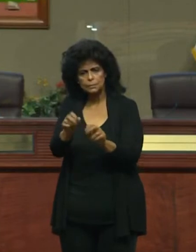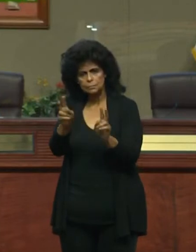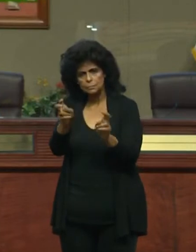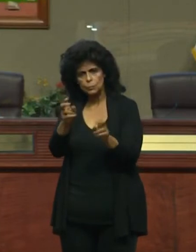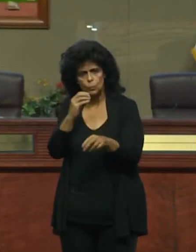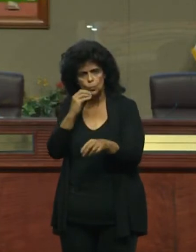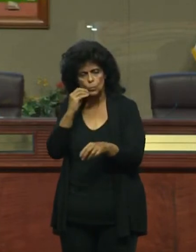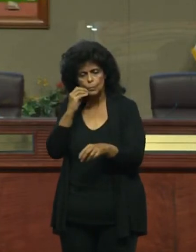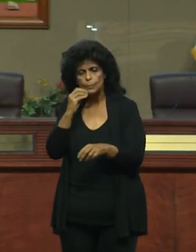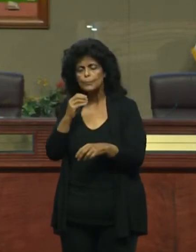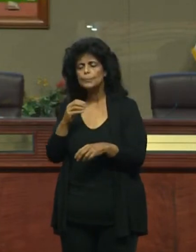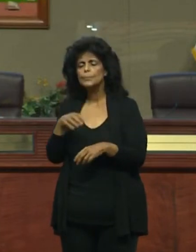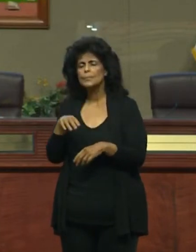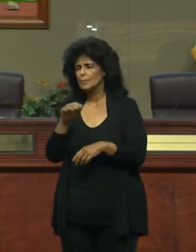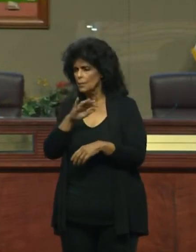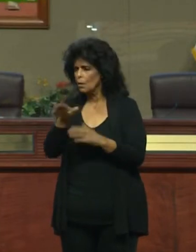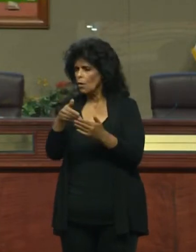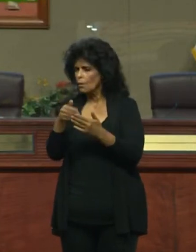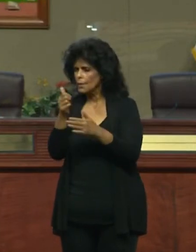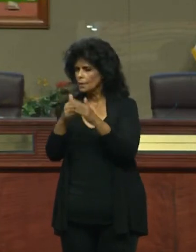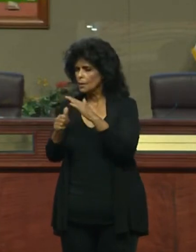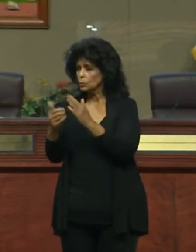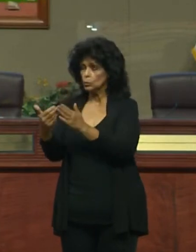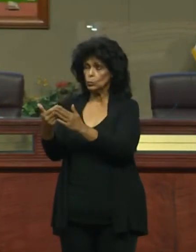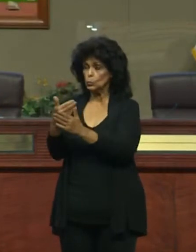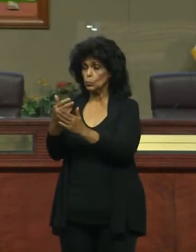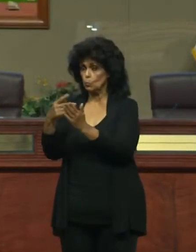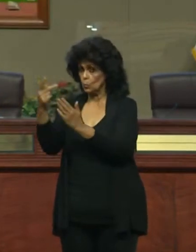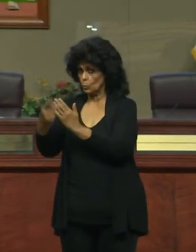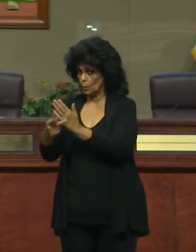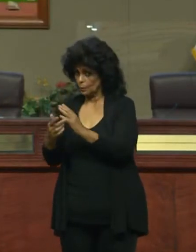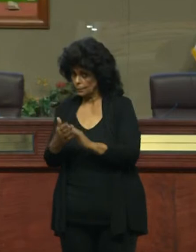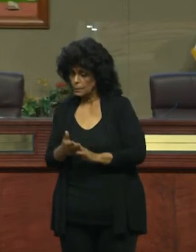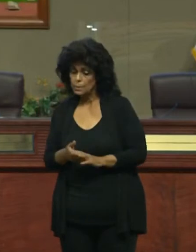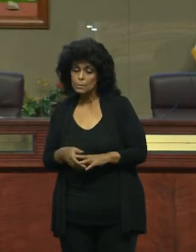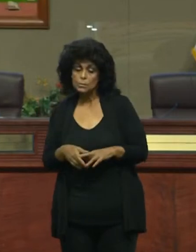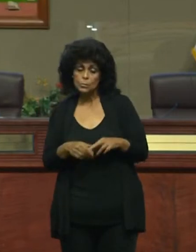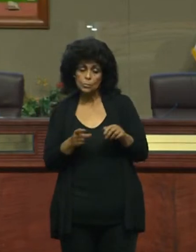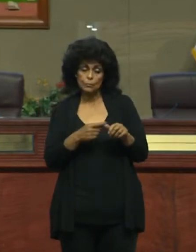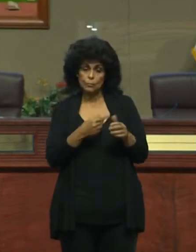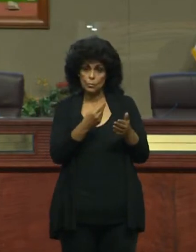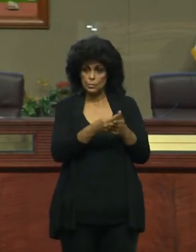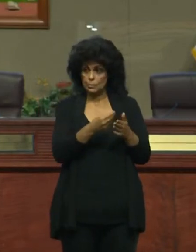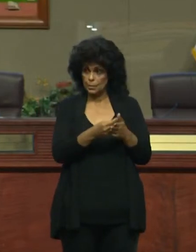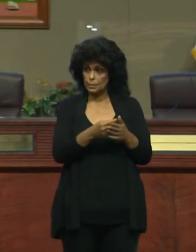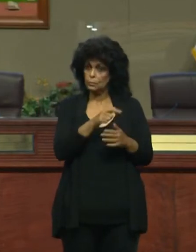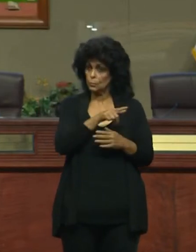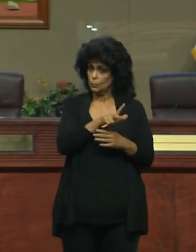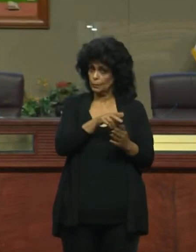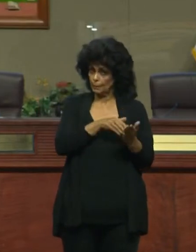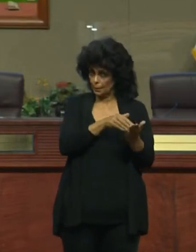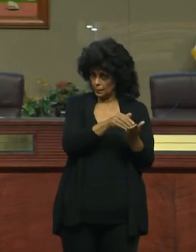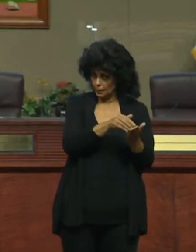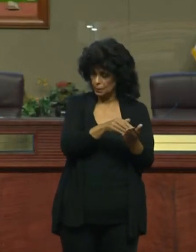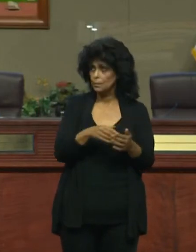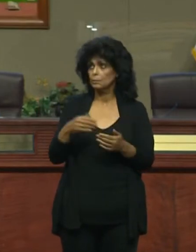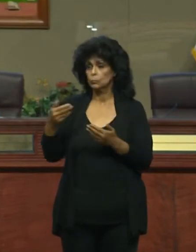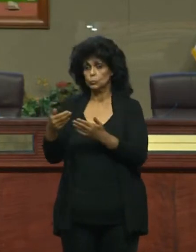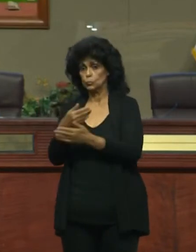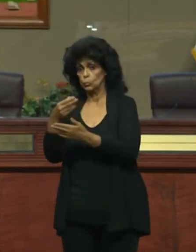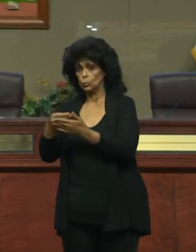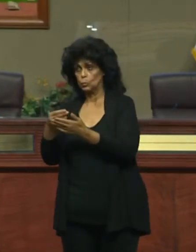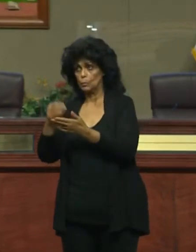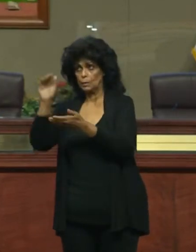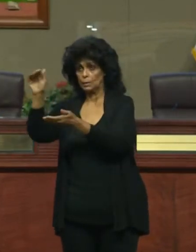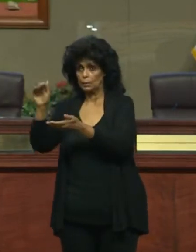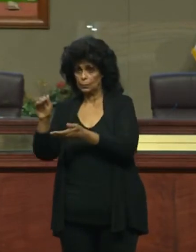program. So between the 33 million and the nearly 39 million, that's